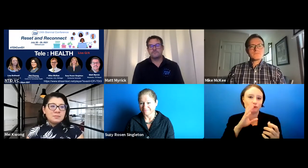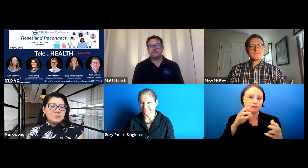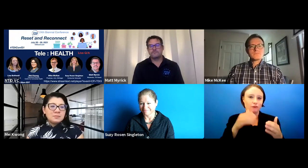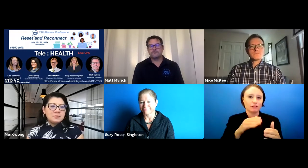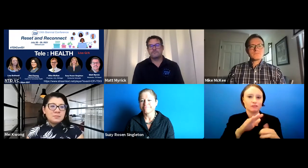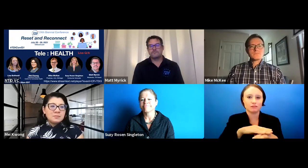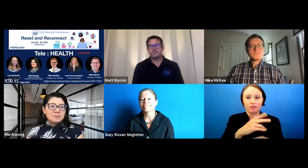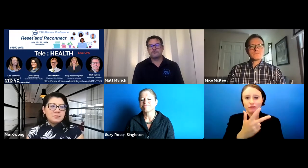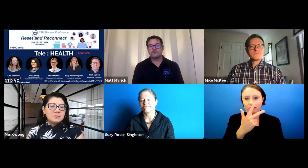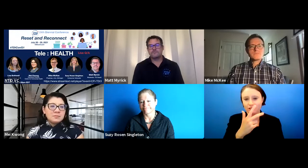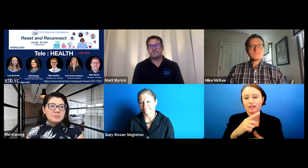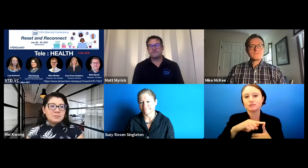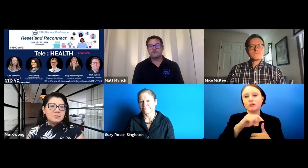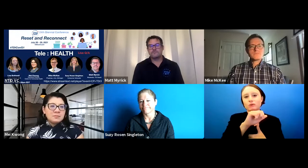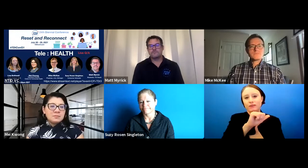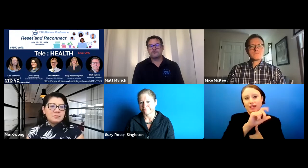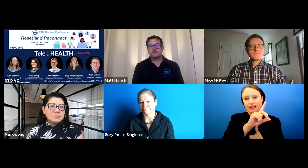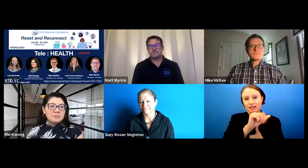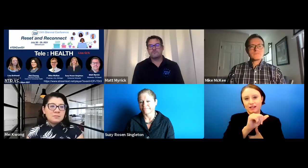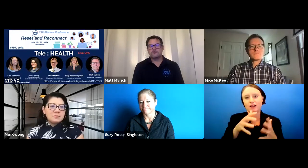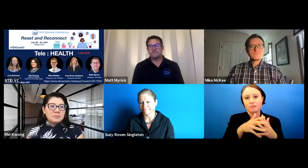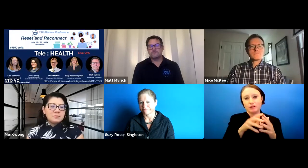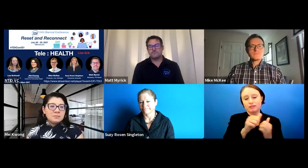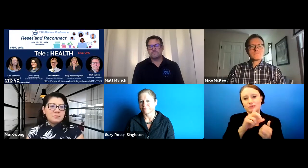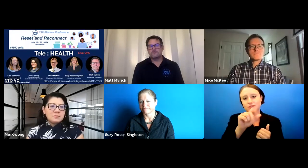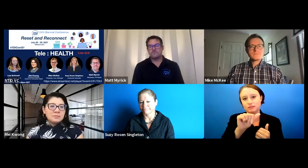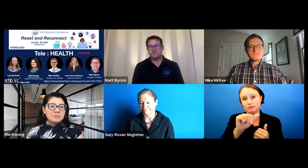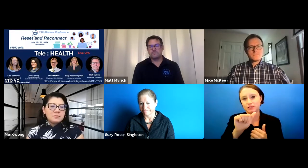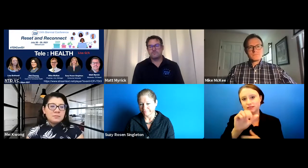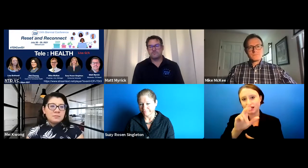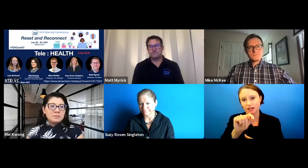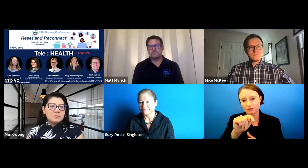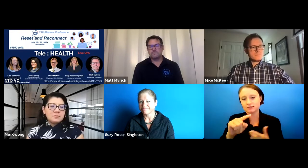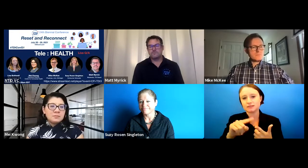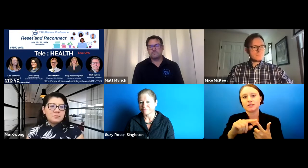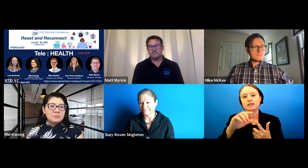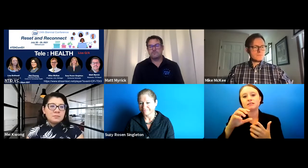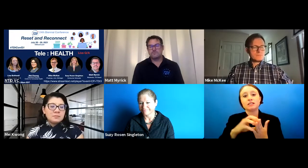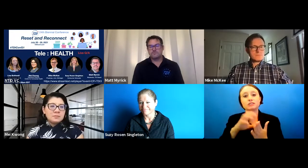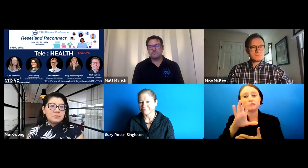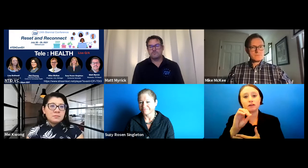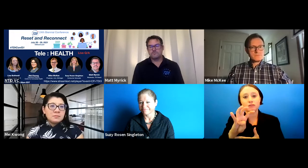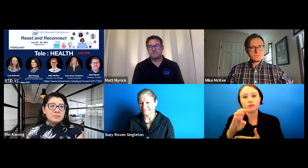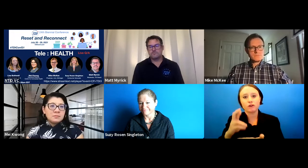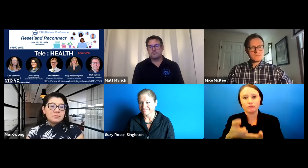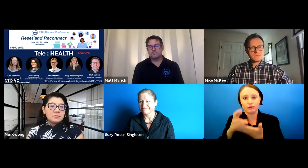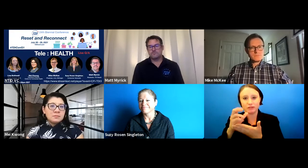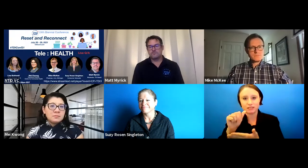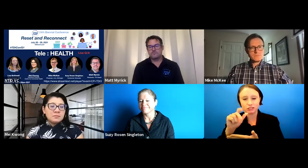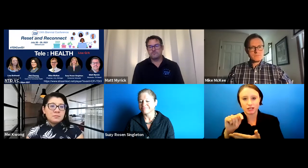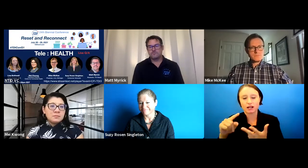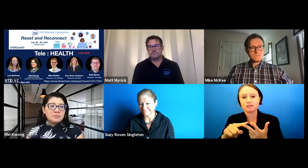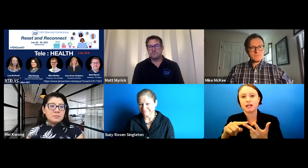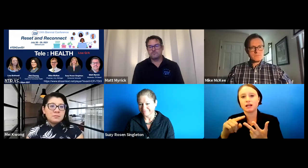three legal points, but they might have other applications, but I'll focus on 3 things. The ADA, which is the Americans with Disability Acts,